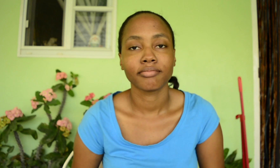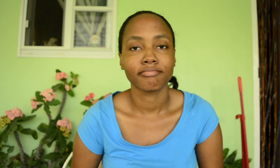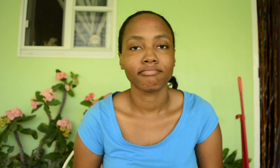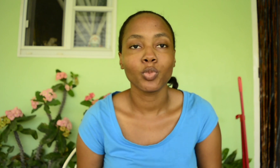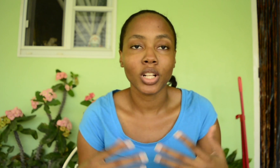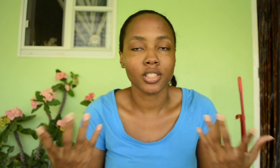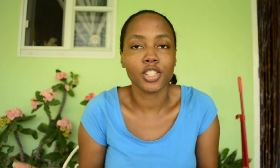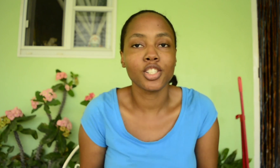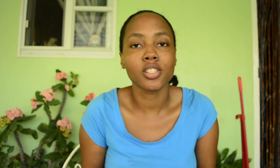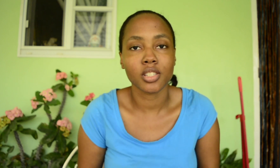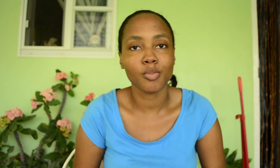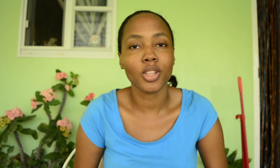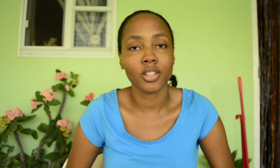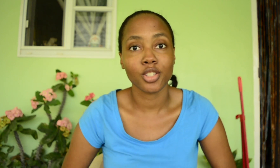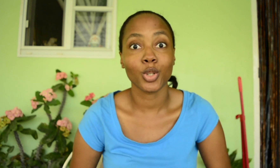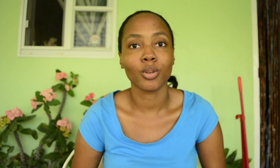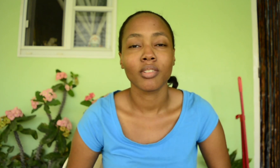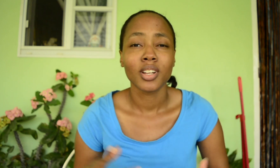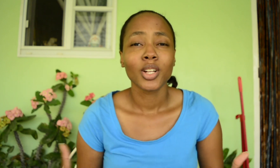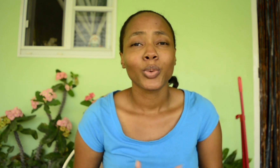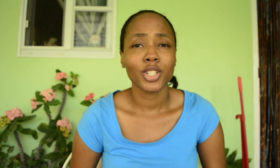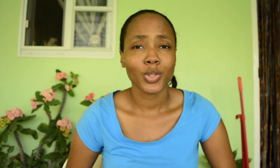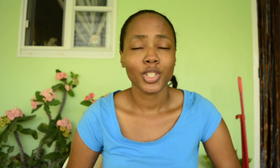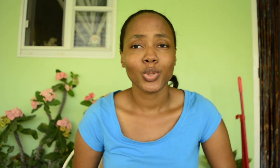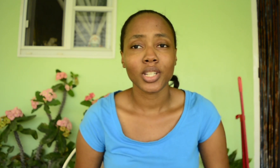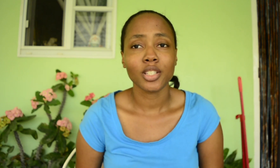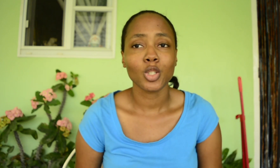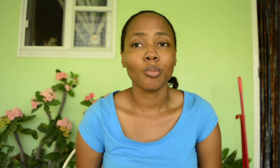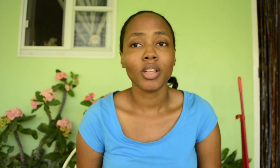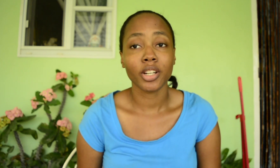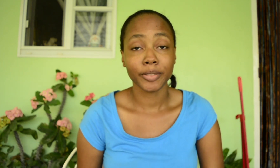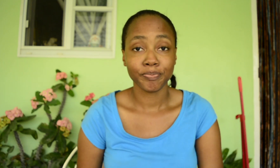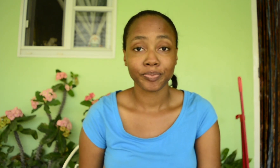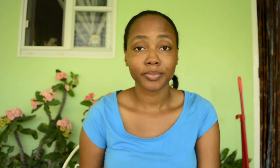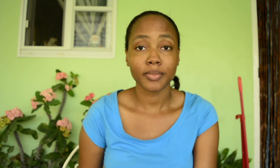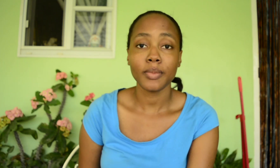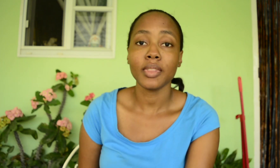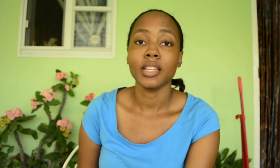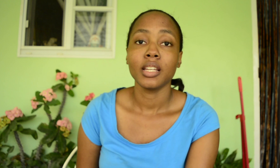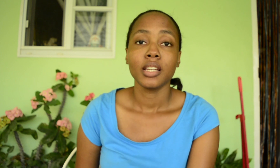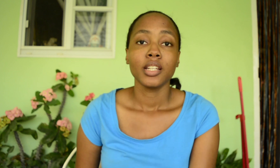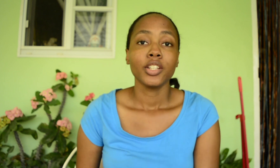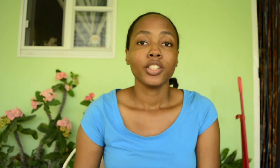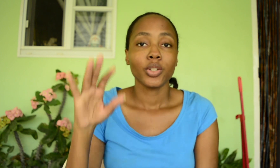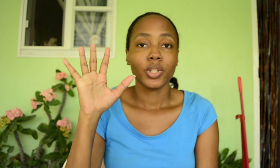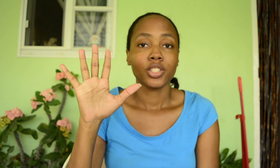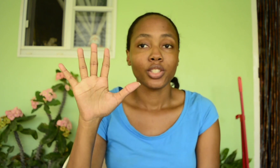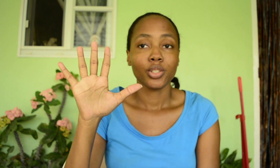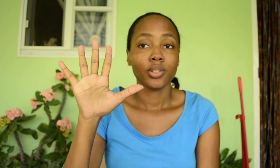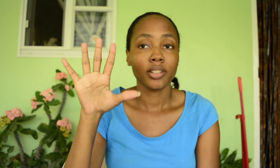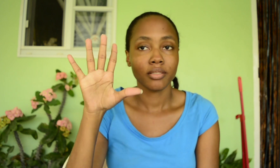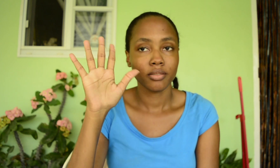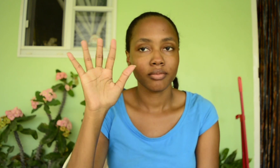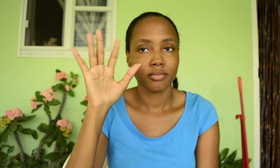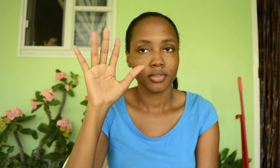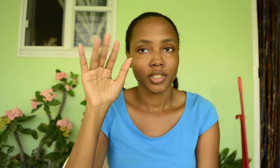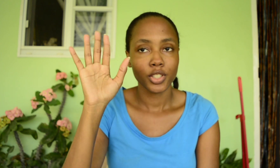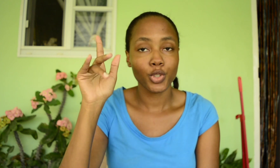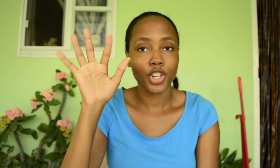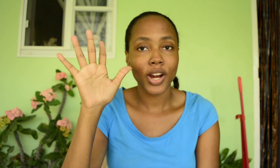of, well, she's Jesus's mother, so we're just going to use that. So mother, going to use your right